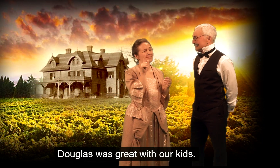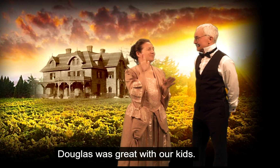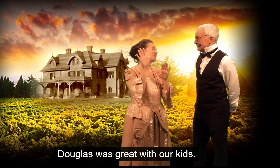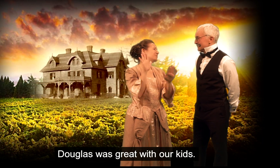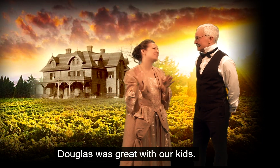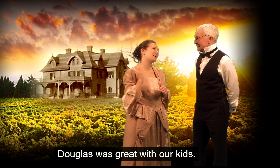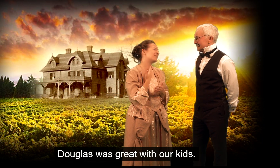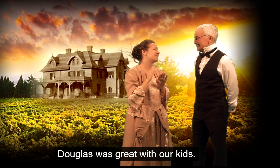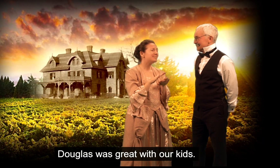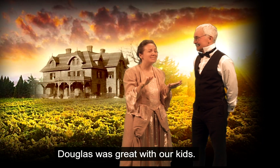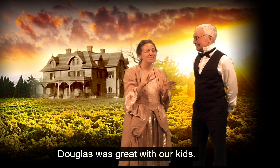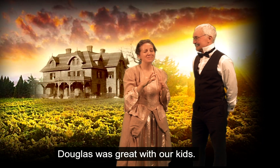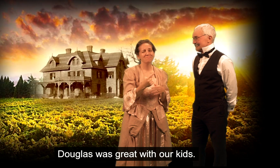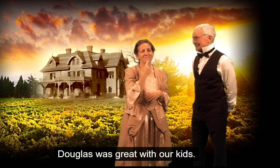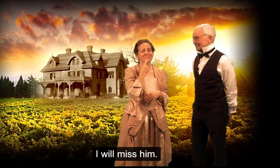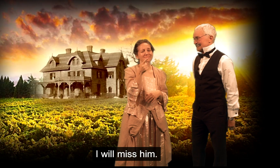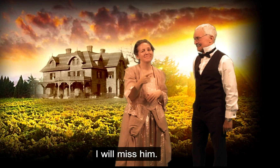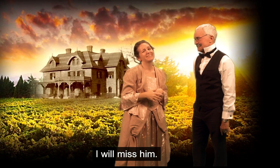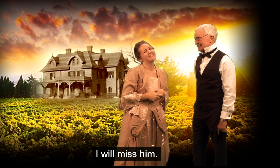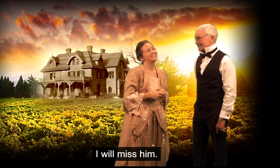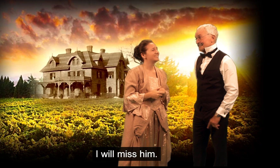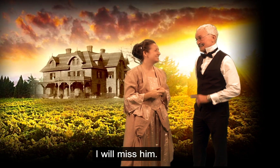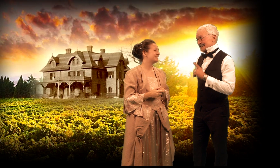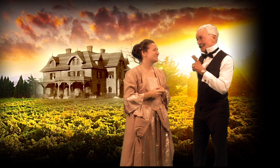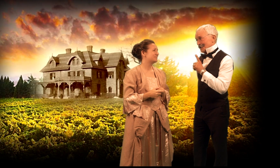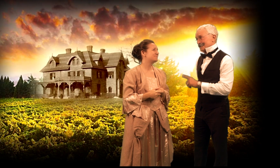Douglas was great with our kids. I will miss him.